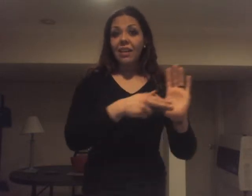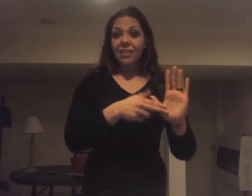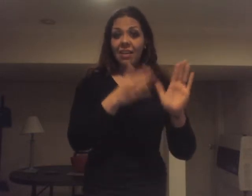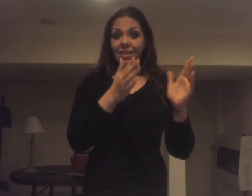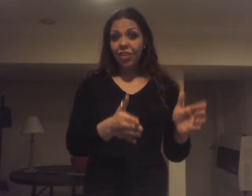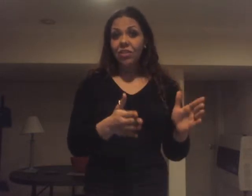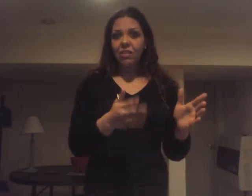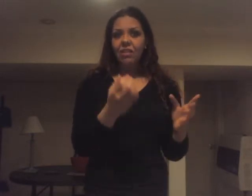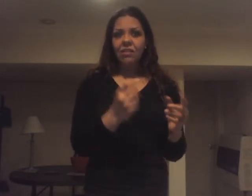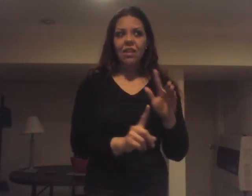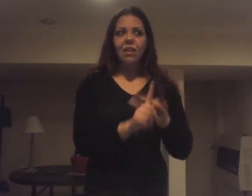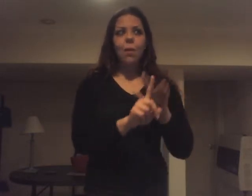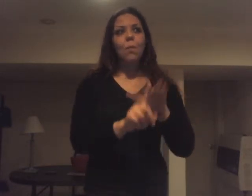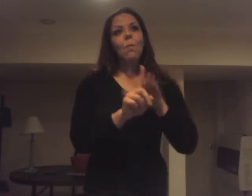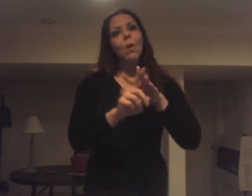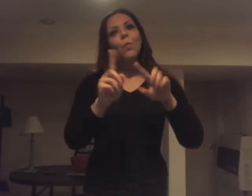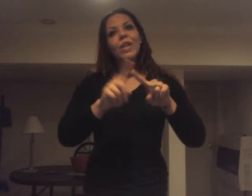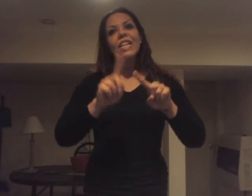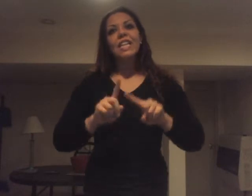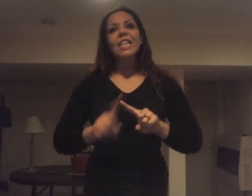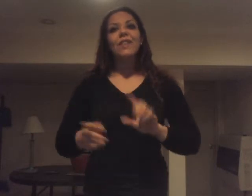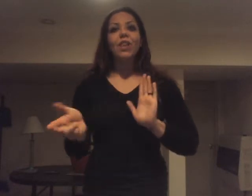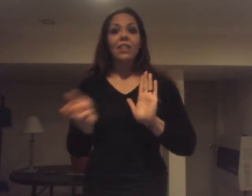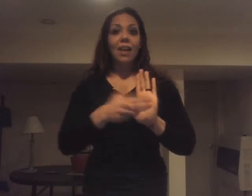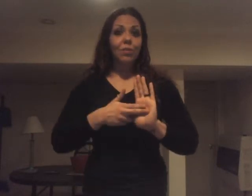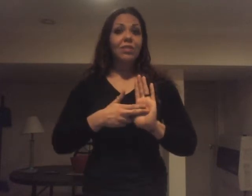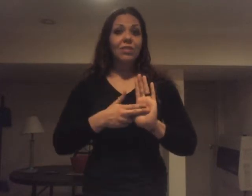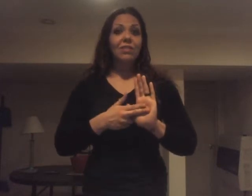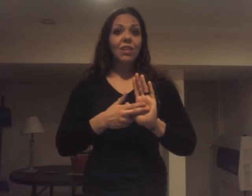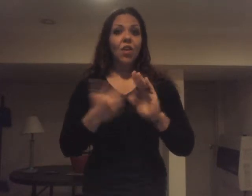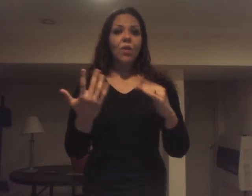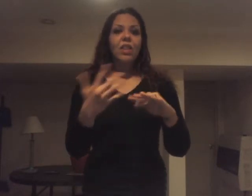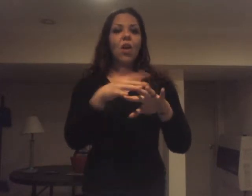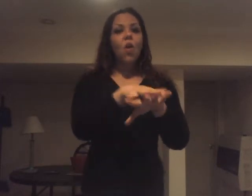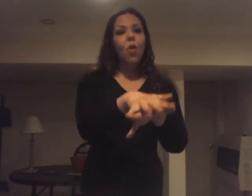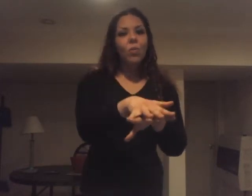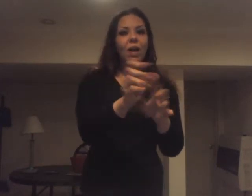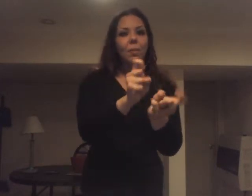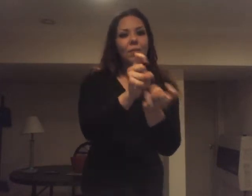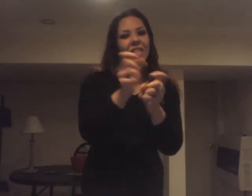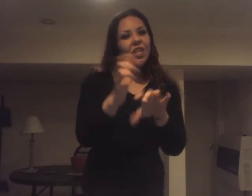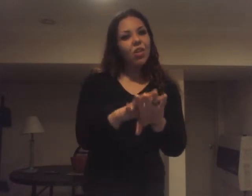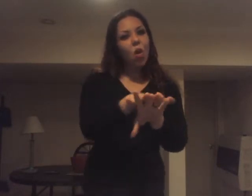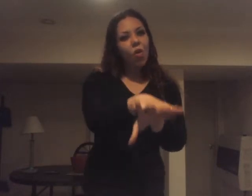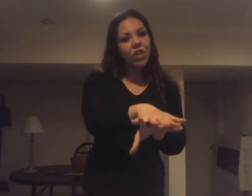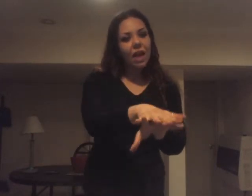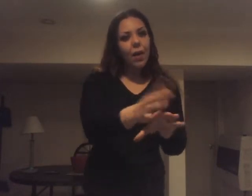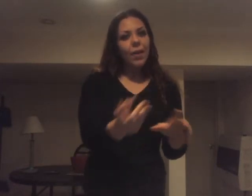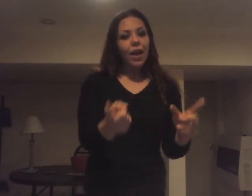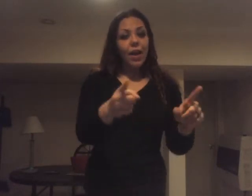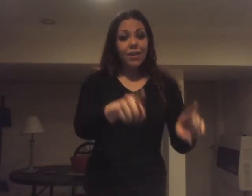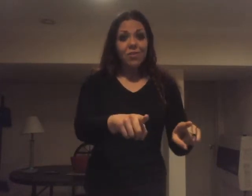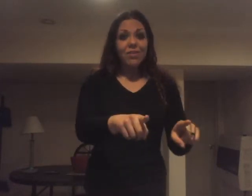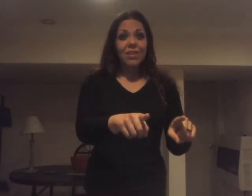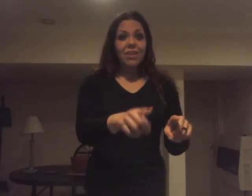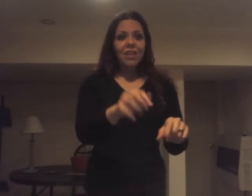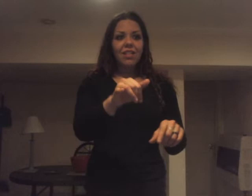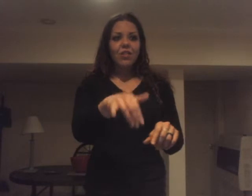labels for them, with particular overlap occurring within those three groups, so that,